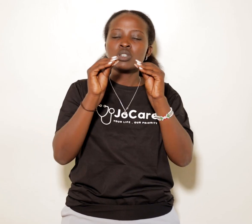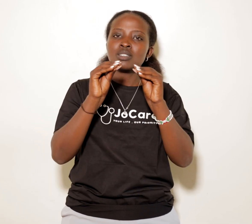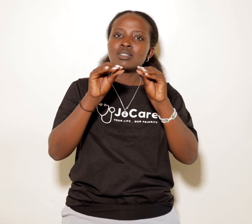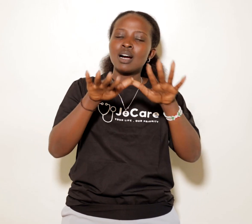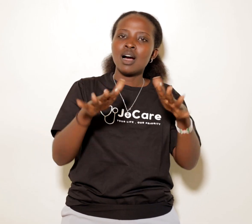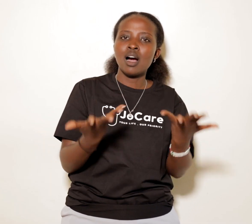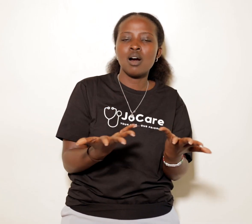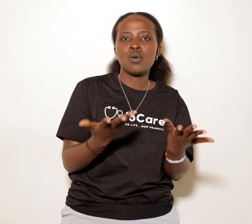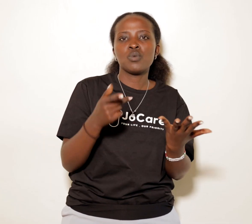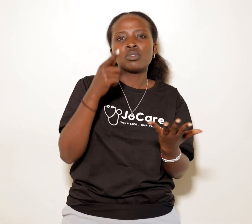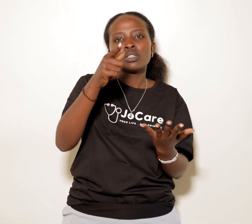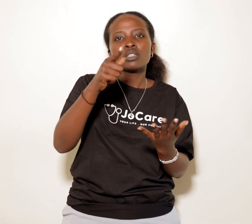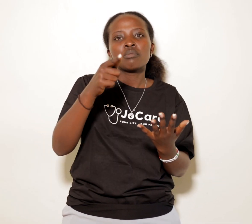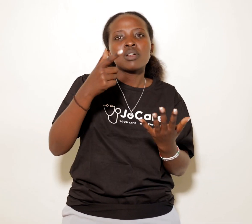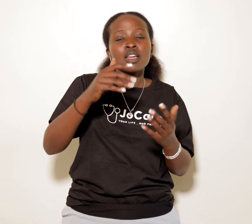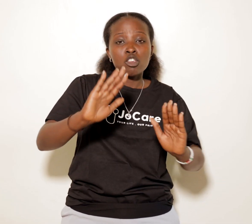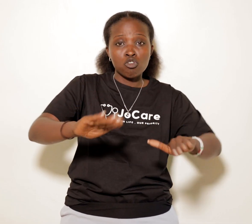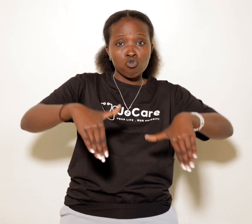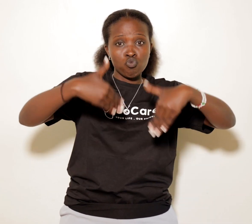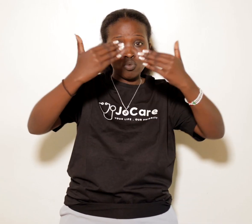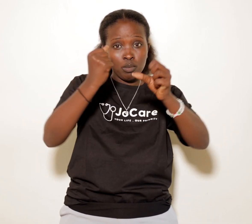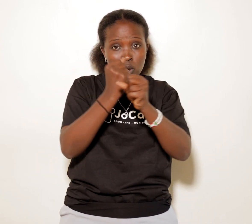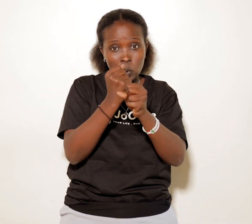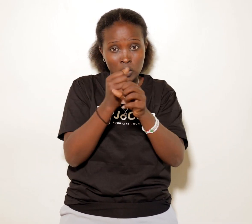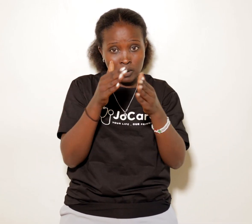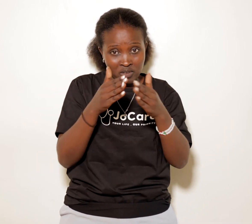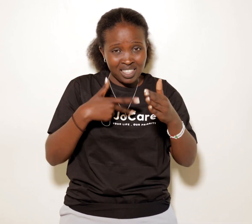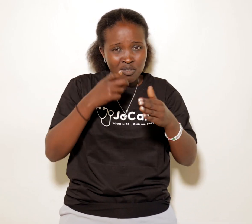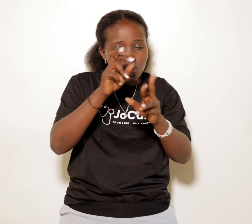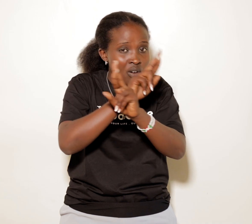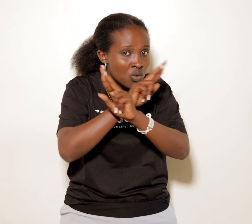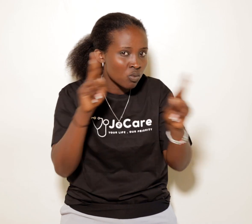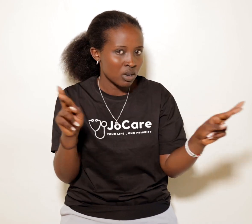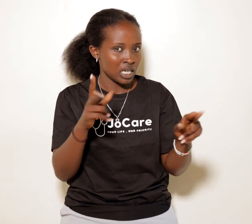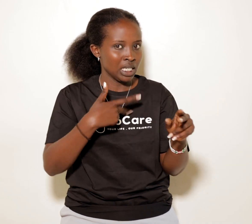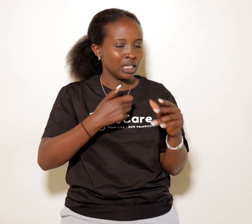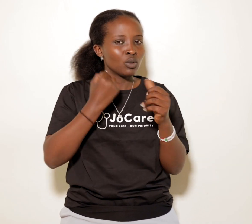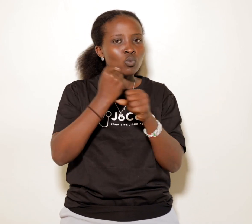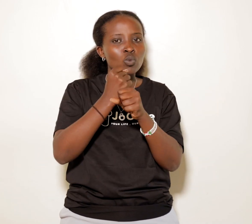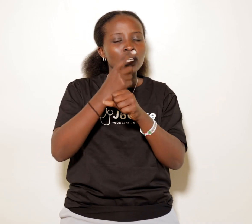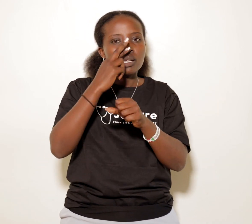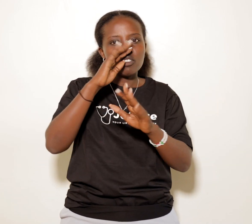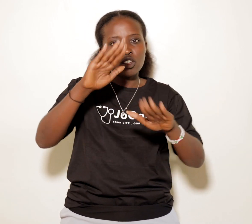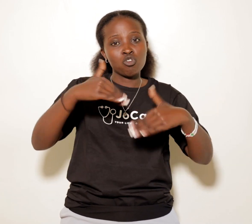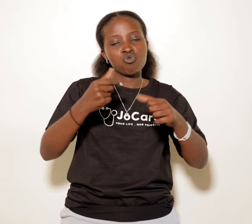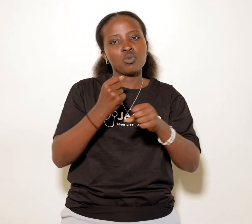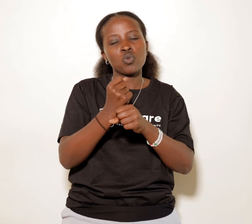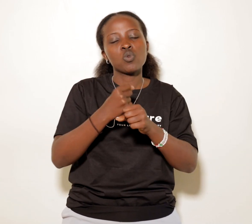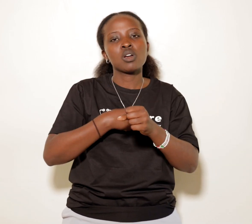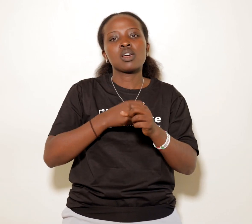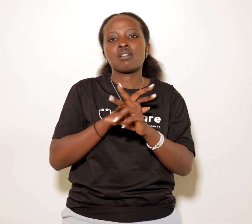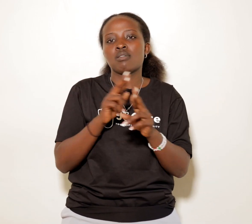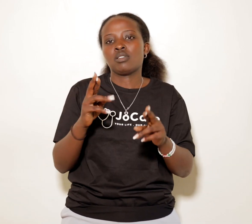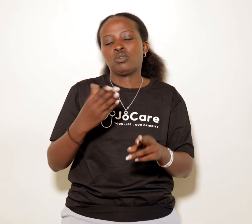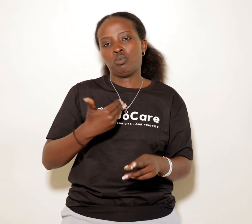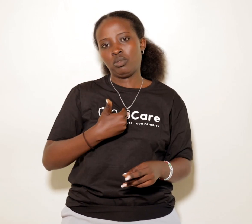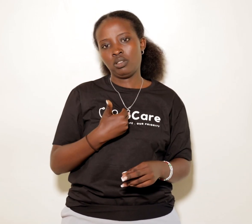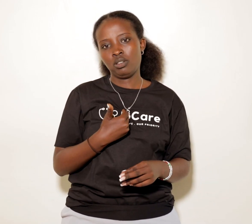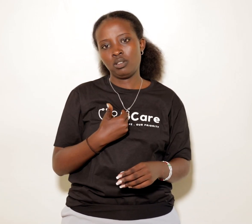about how even after pregnancy, what are you supposed as a mother to give? Yeah. So we are going to